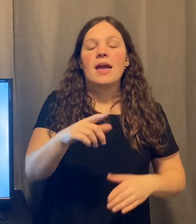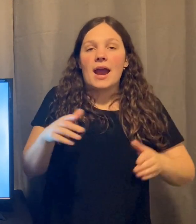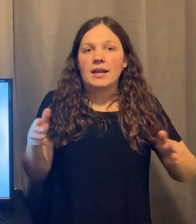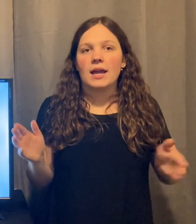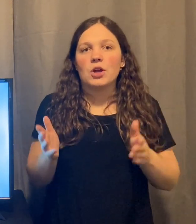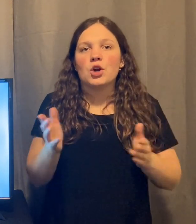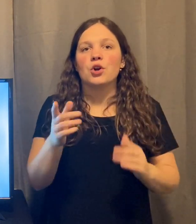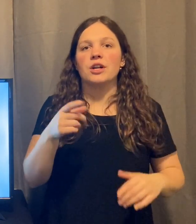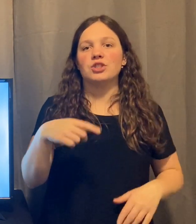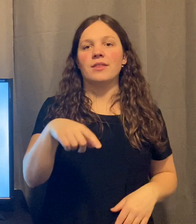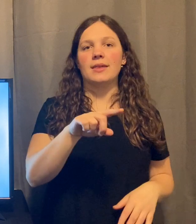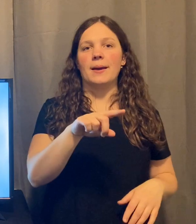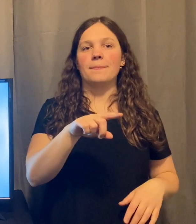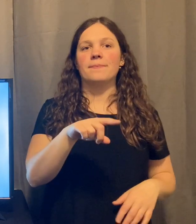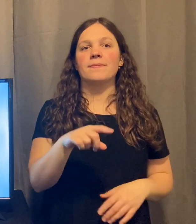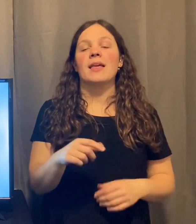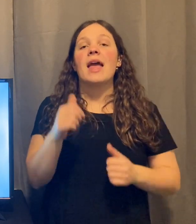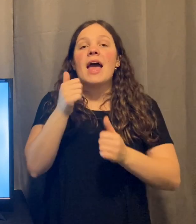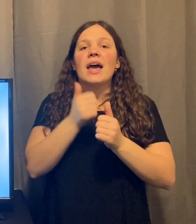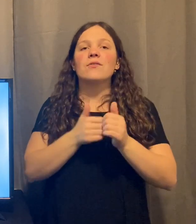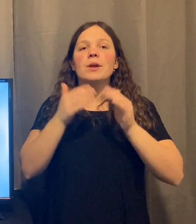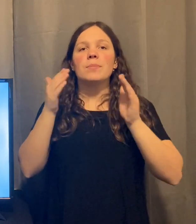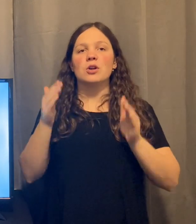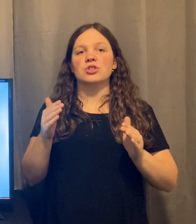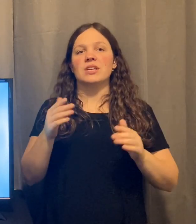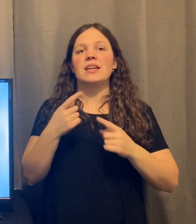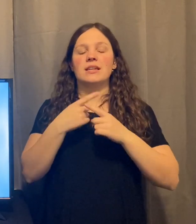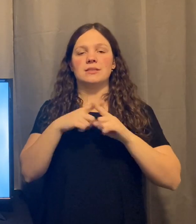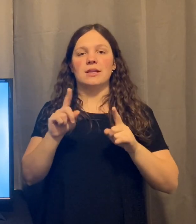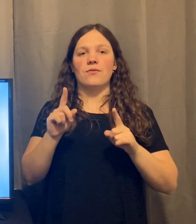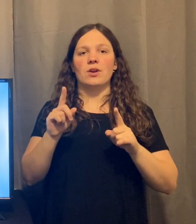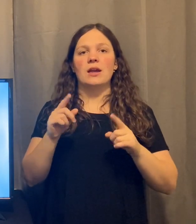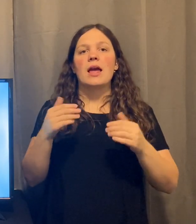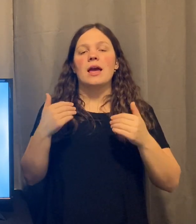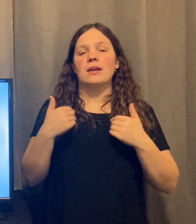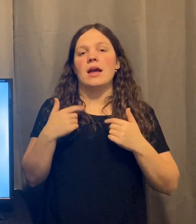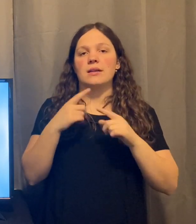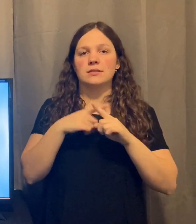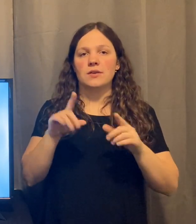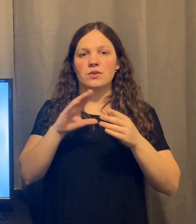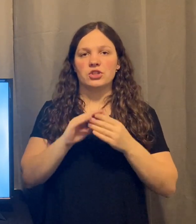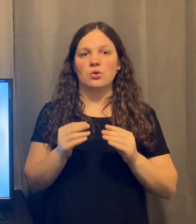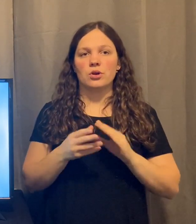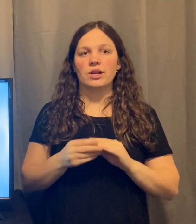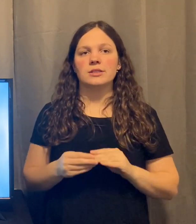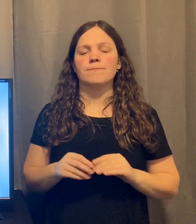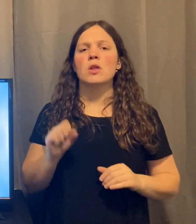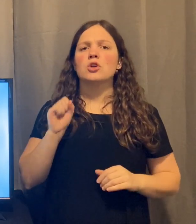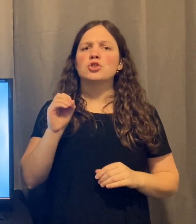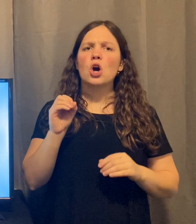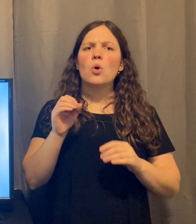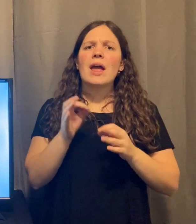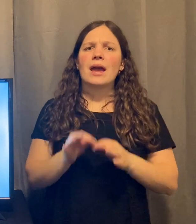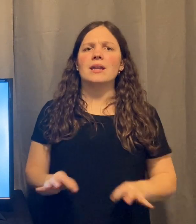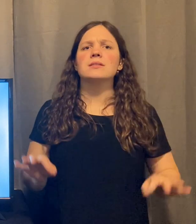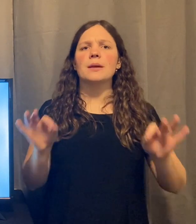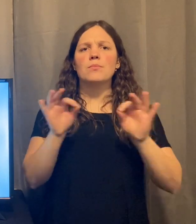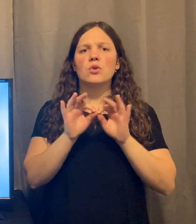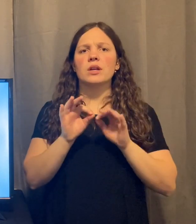and encourage them. Every person is different and has different stories. So it is important